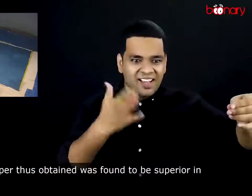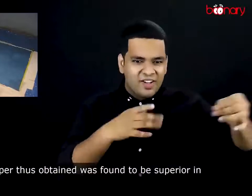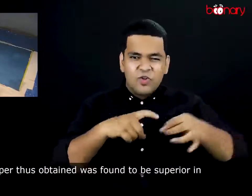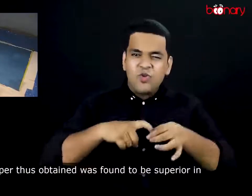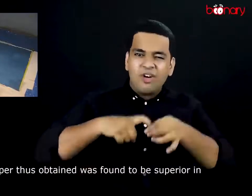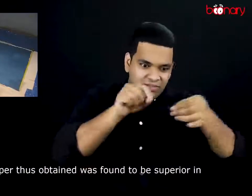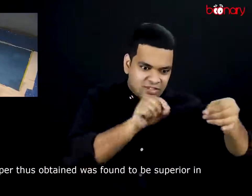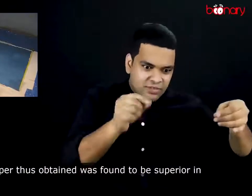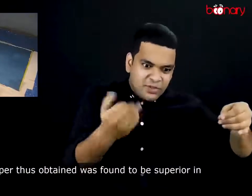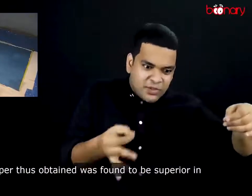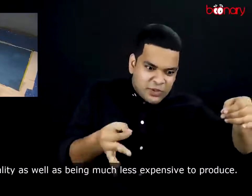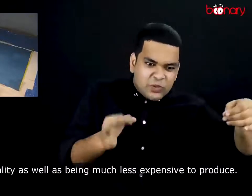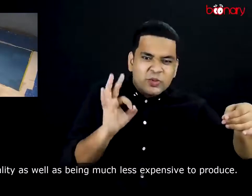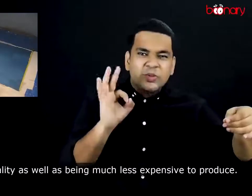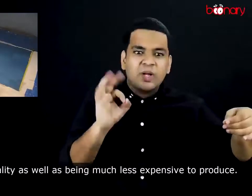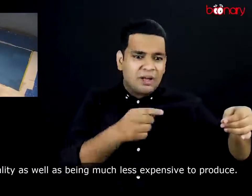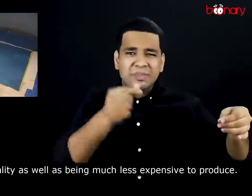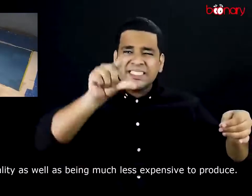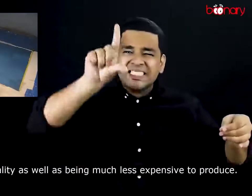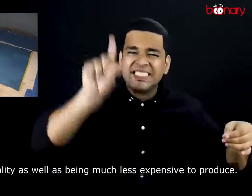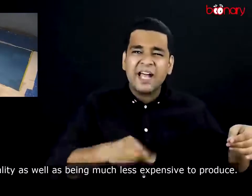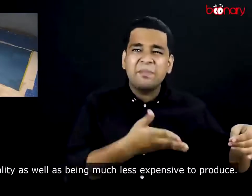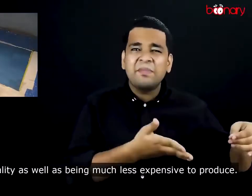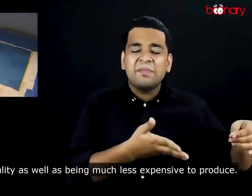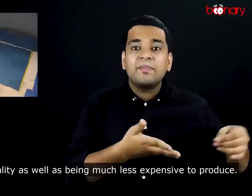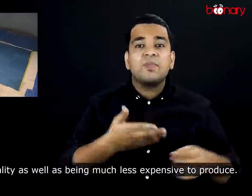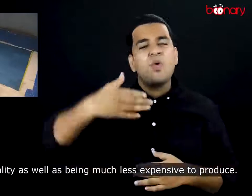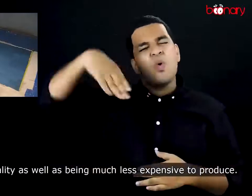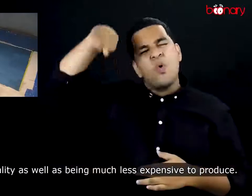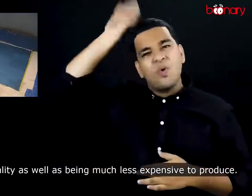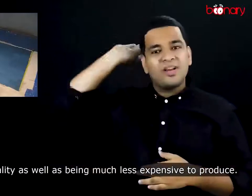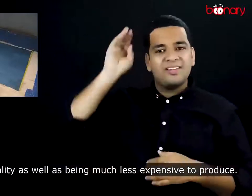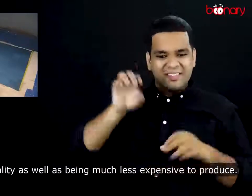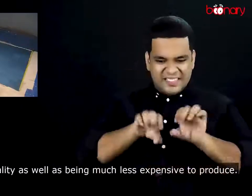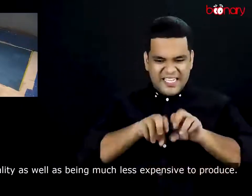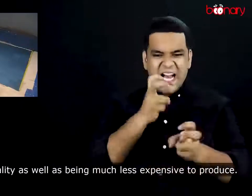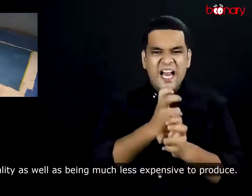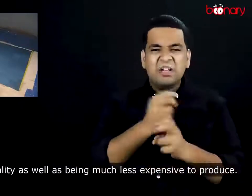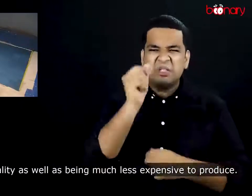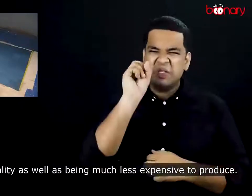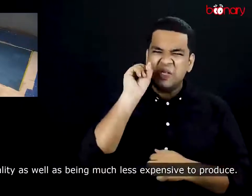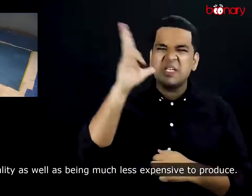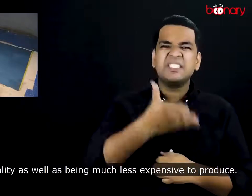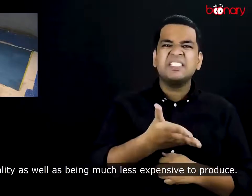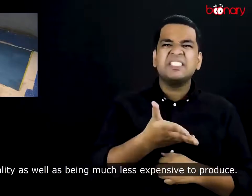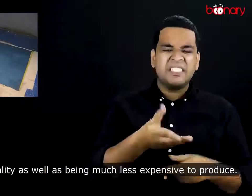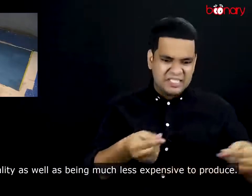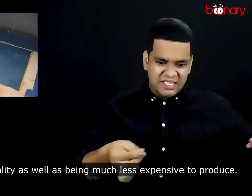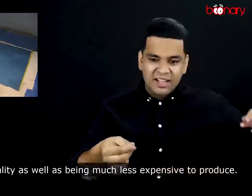be superior in writing quality as well as being much less expensive to produce.